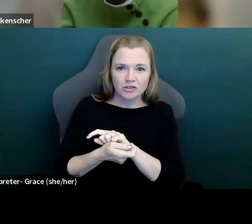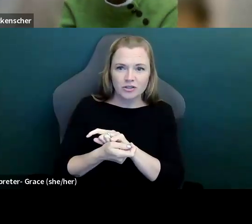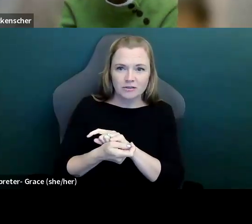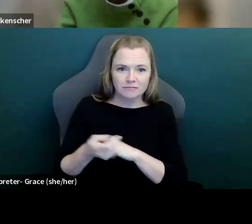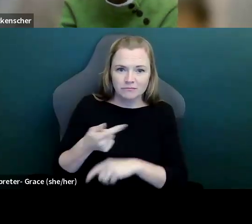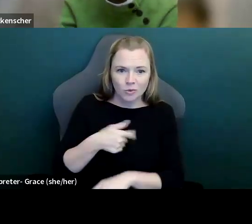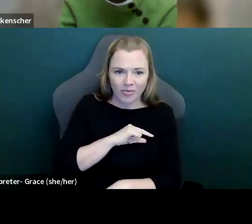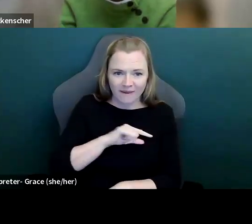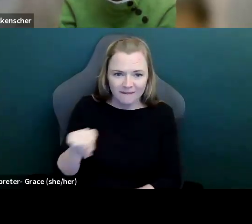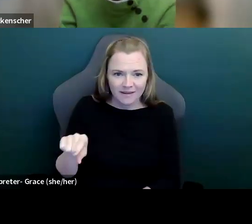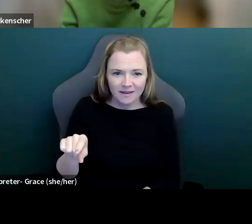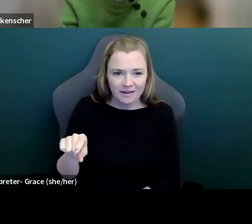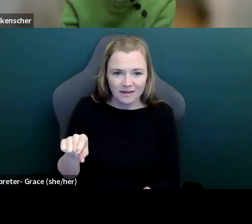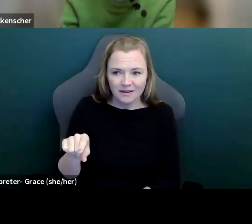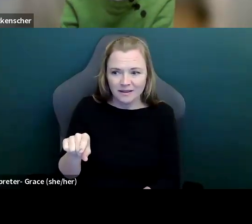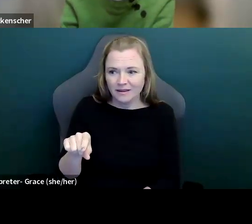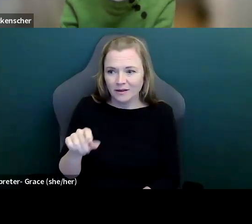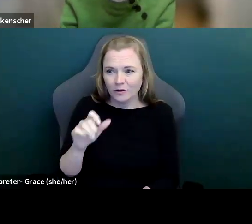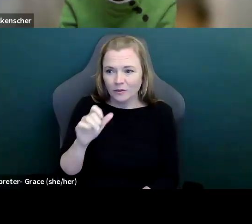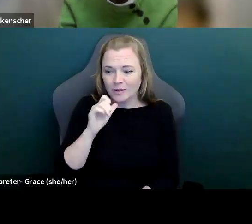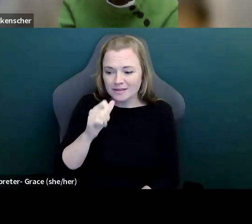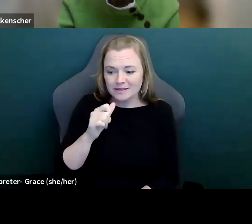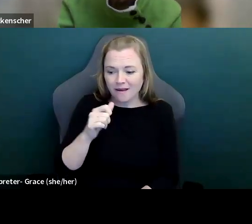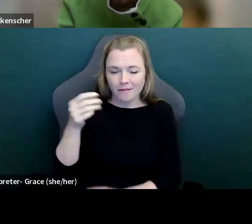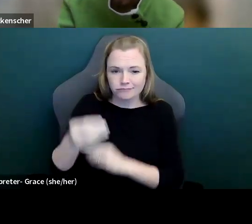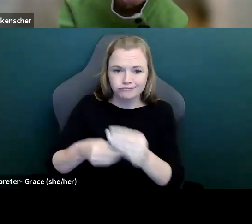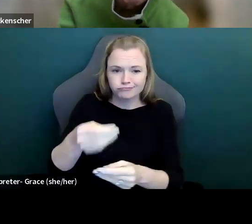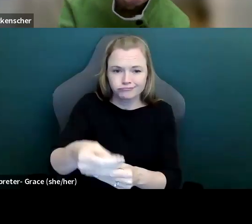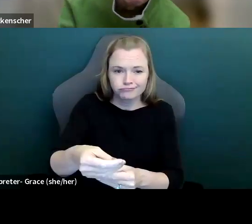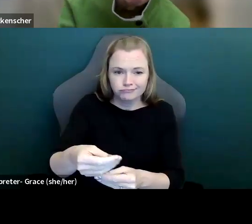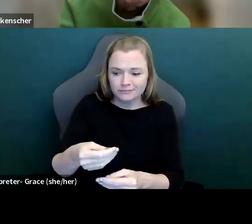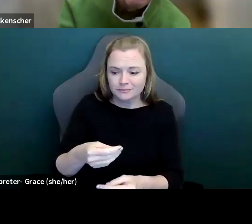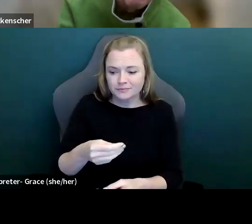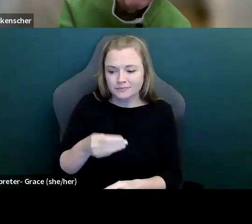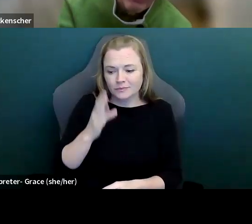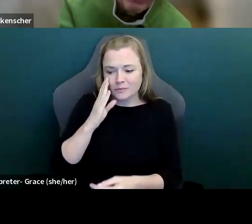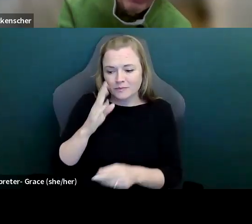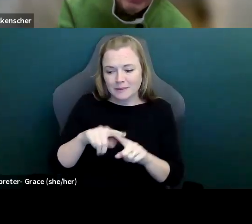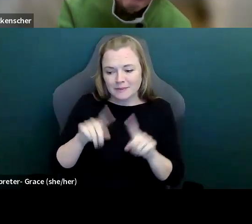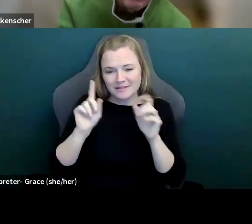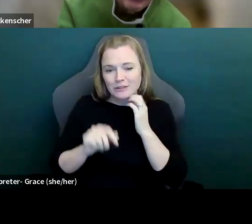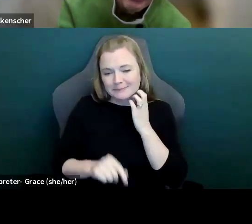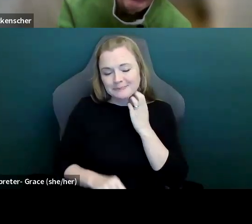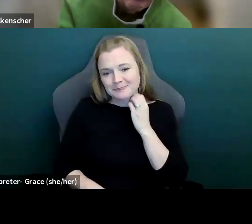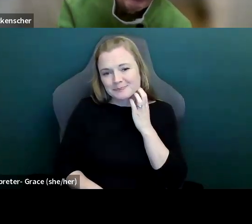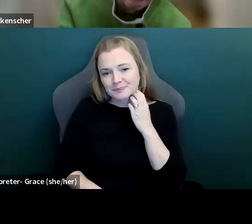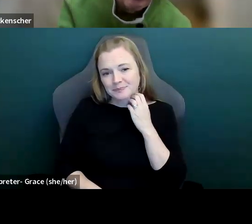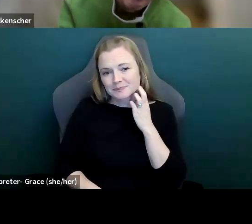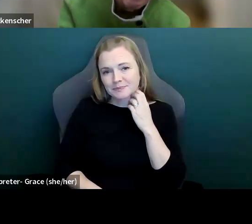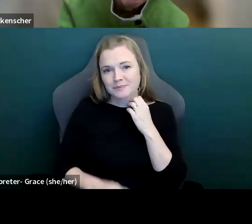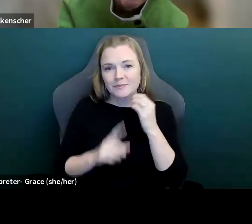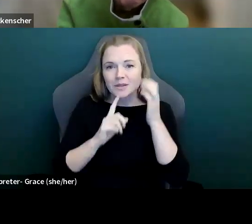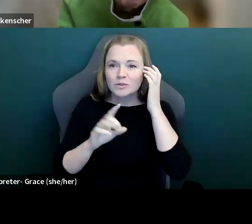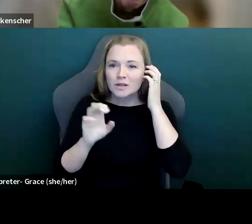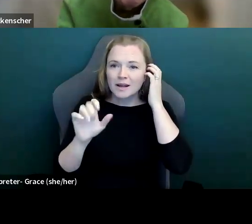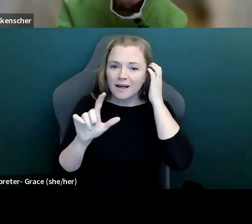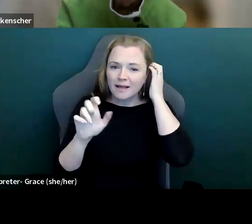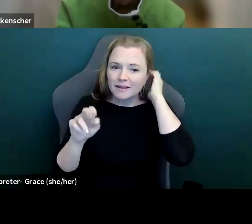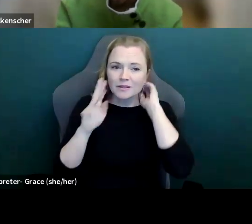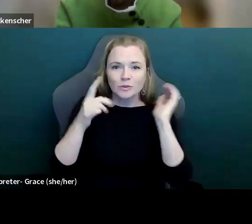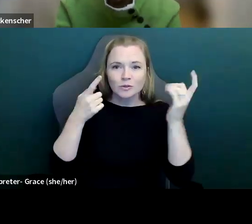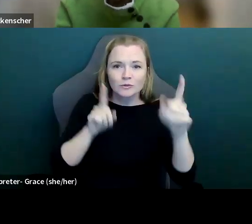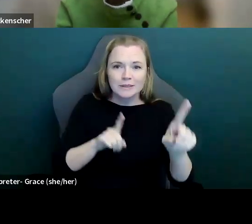longer going to be a legacy. It's going to be something quite different, right? I'm sure Ellen would agree with me on that